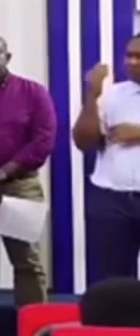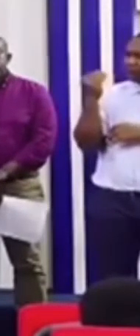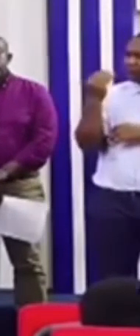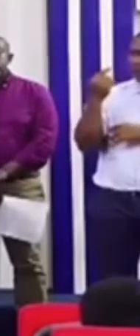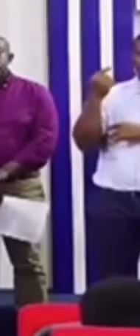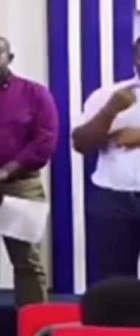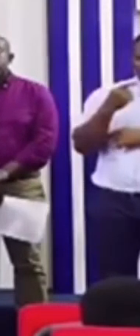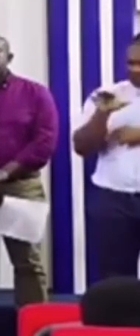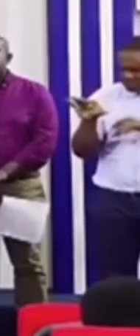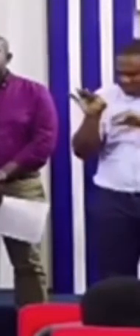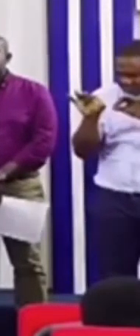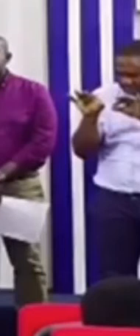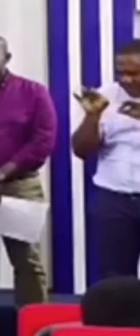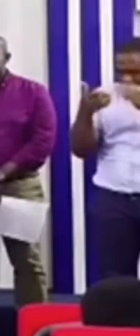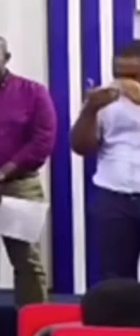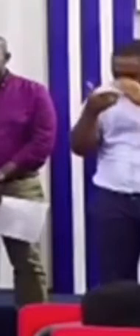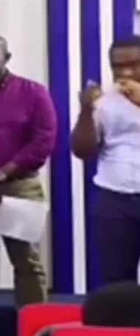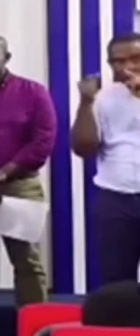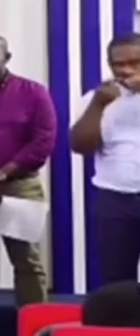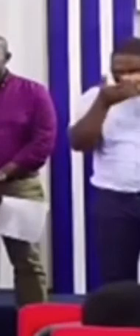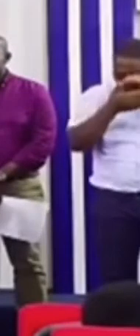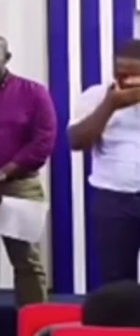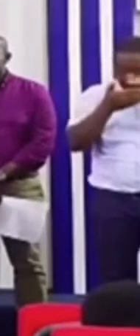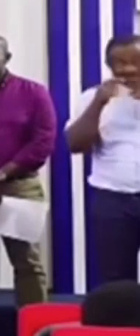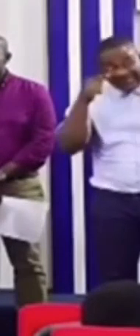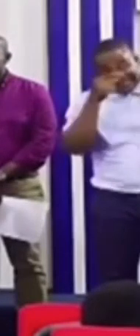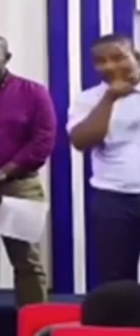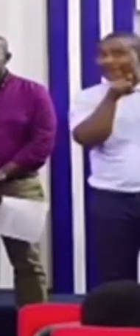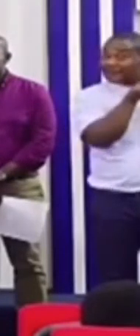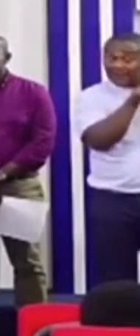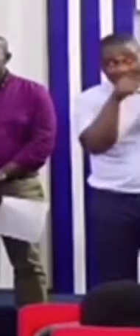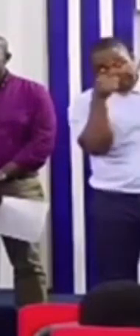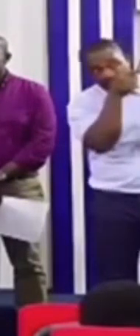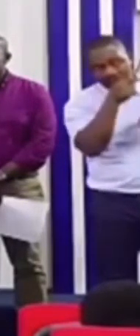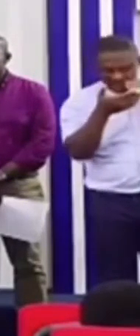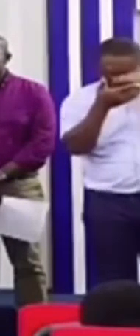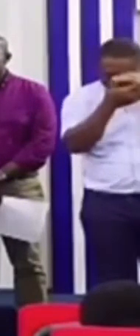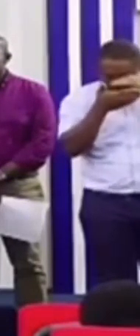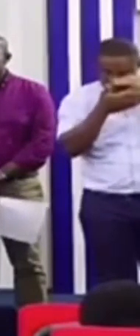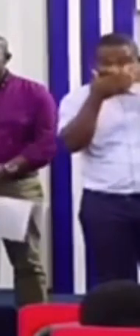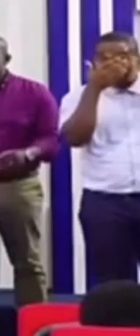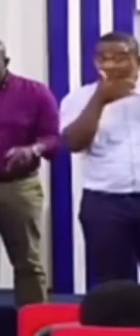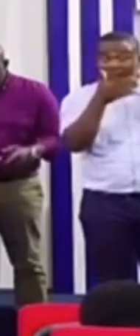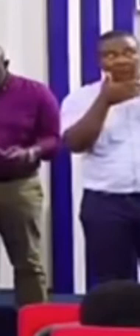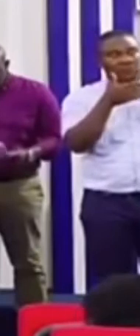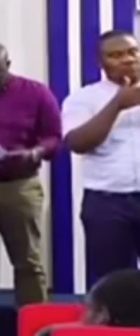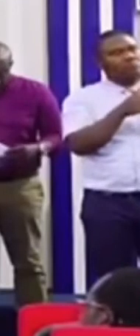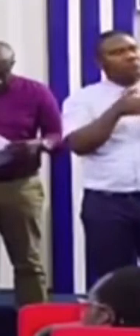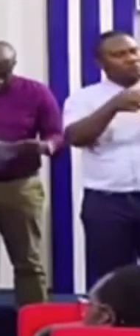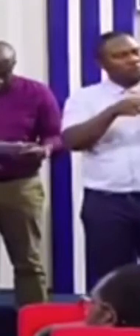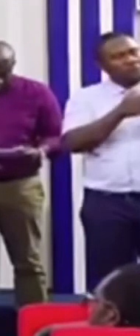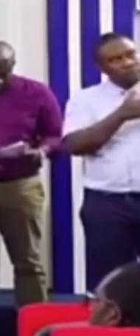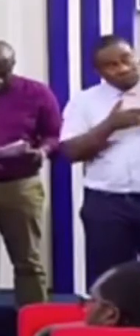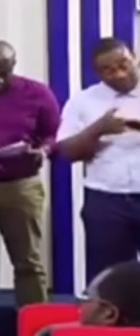Samples were taken, sent to the lab, again, Noguchi Memorial Institute Medical Research, and the report came